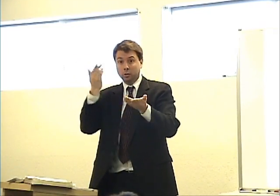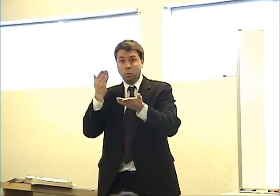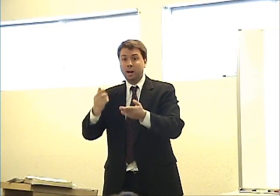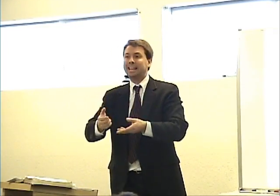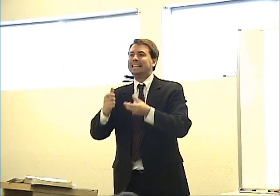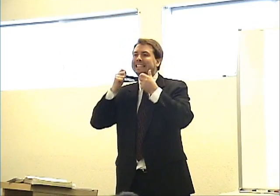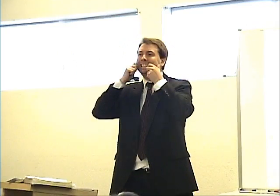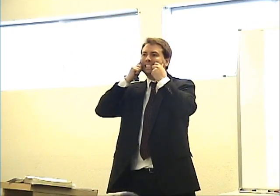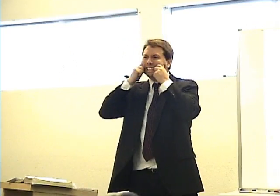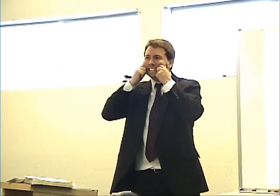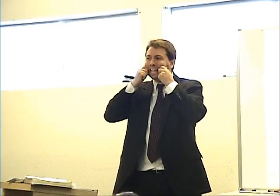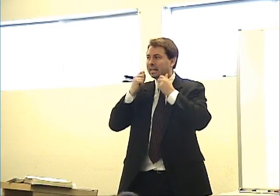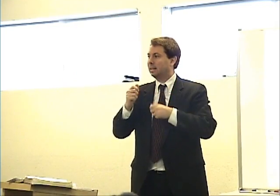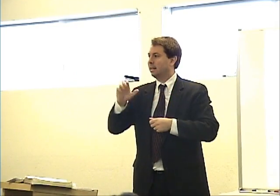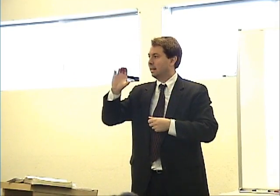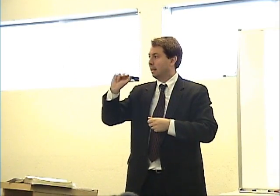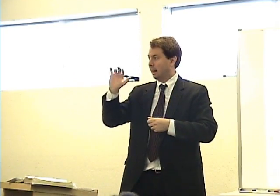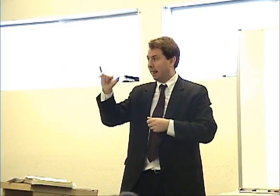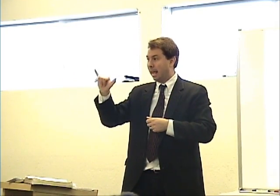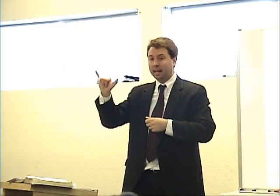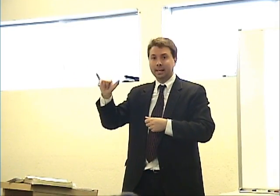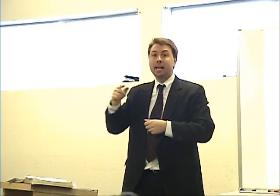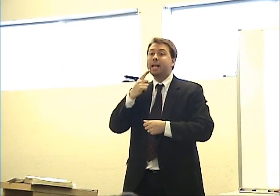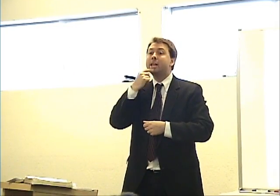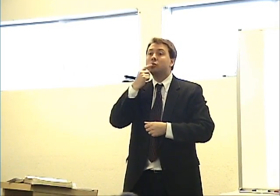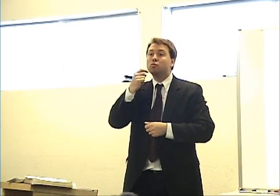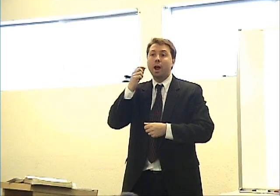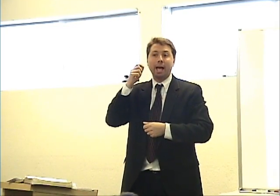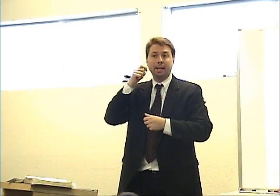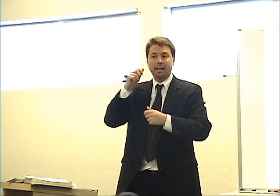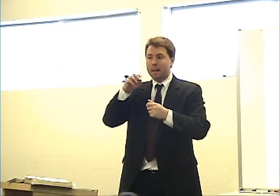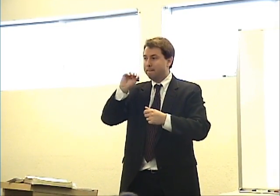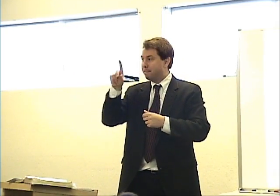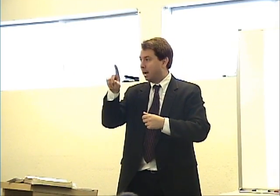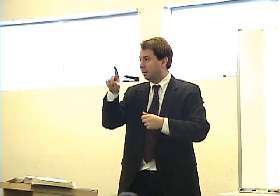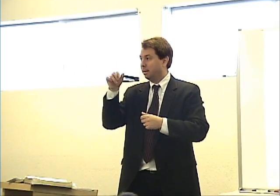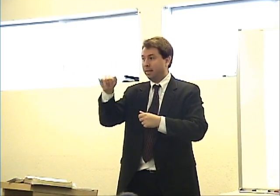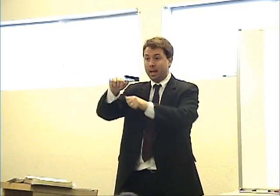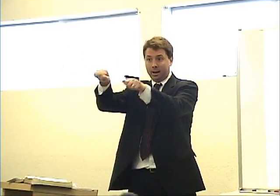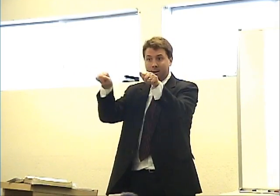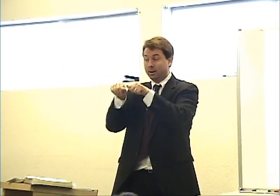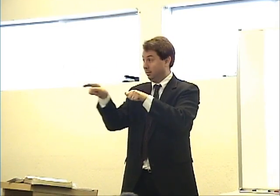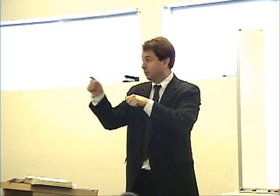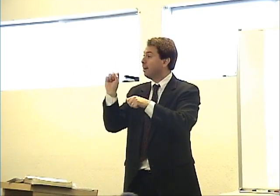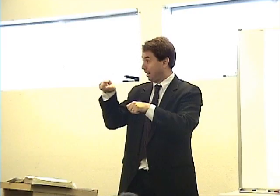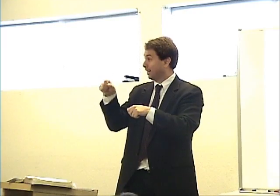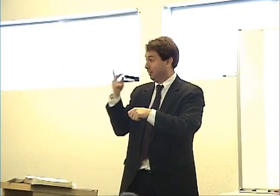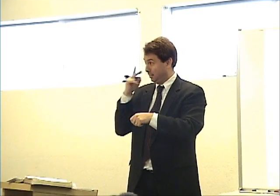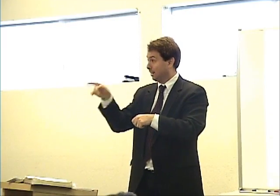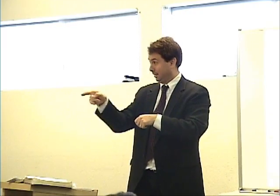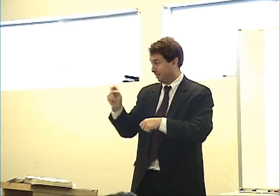what? It is thick clay. It is red mud, that area. You're nodding. You've seen it.